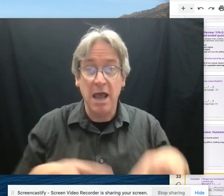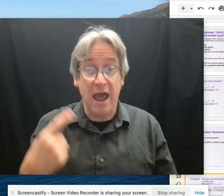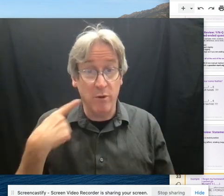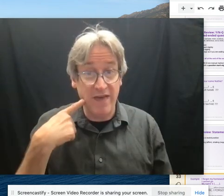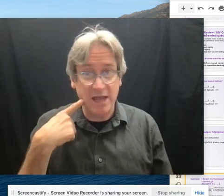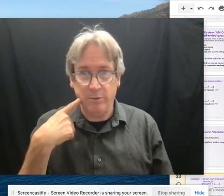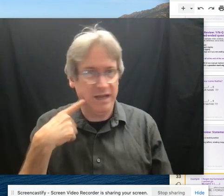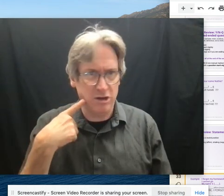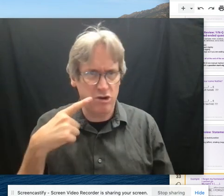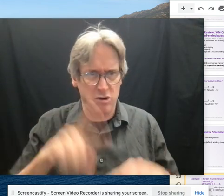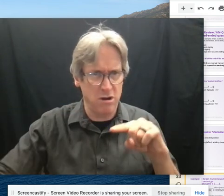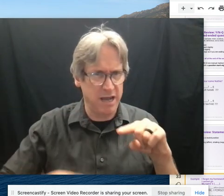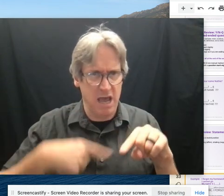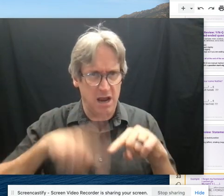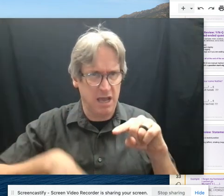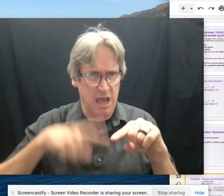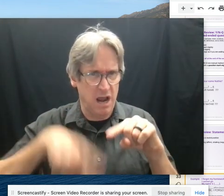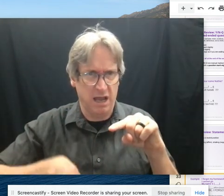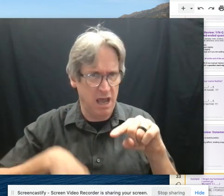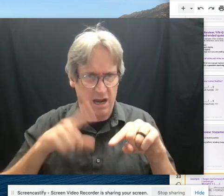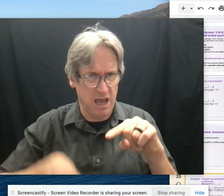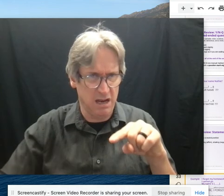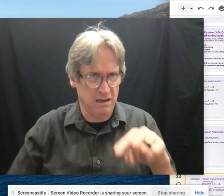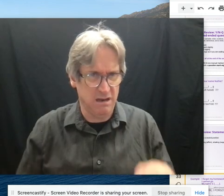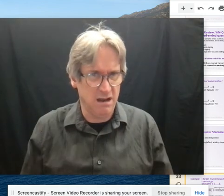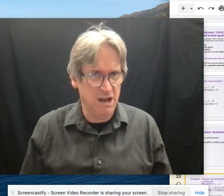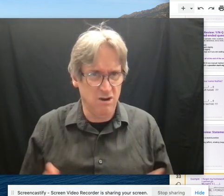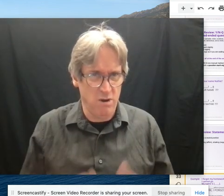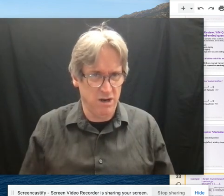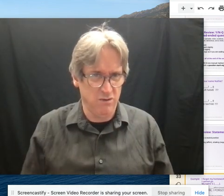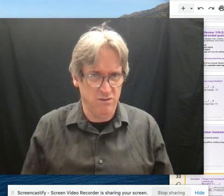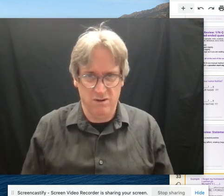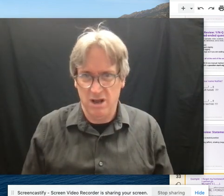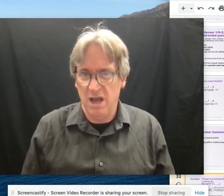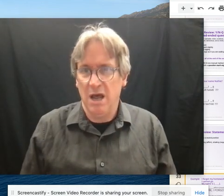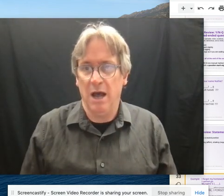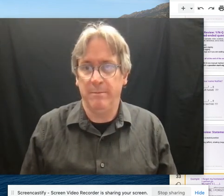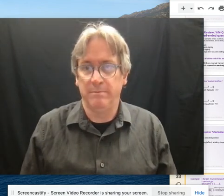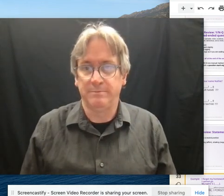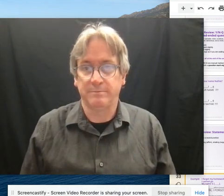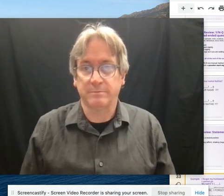can't. And with that, you'd be like, no, I can't. Don't want to.